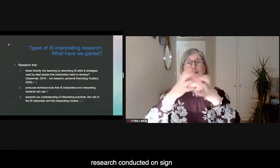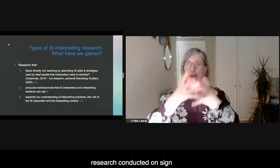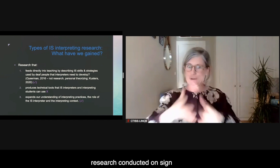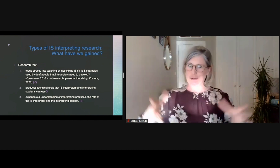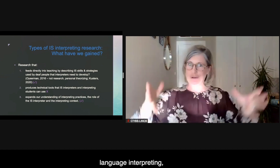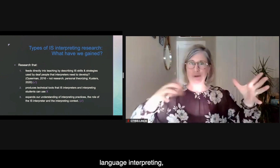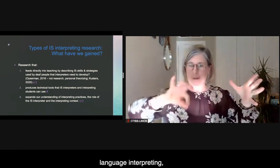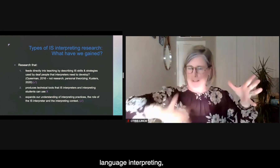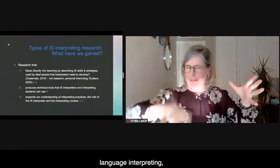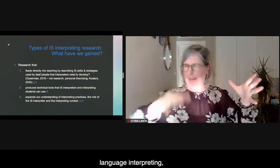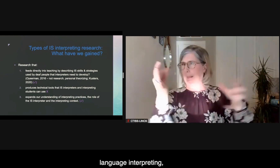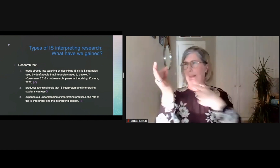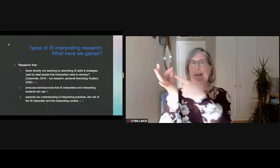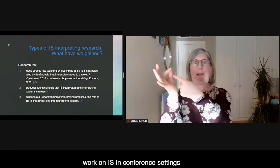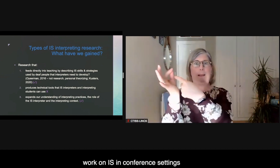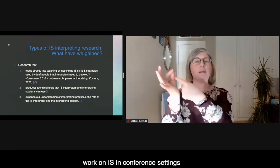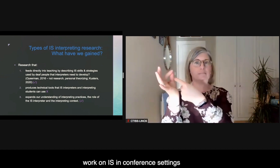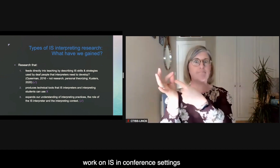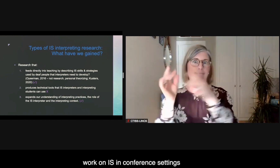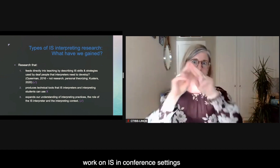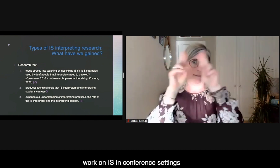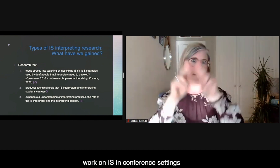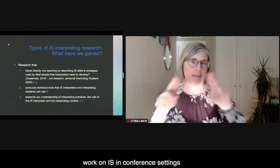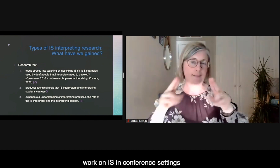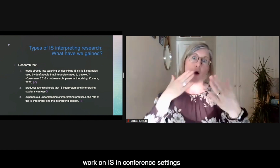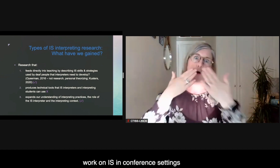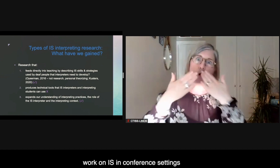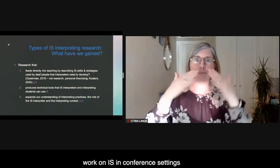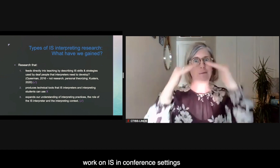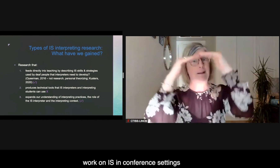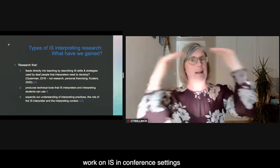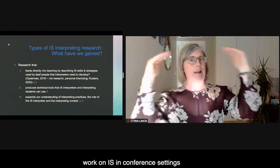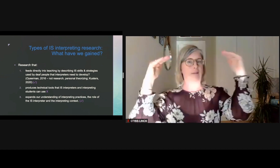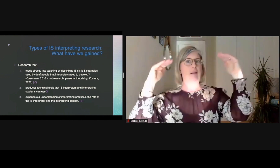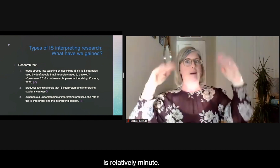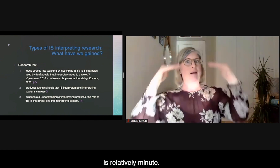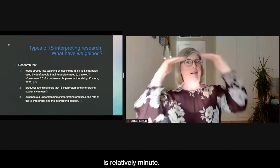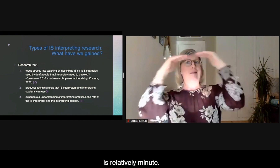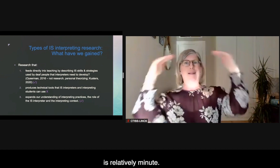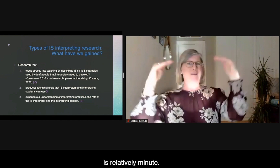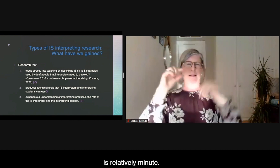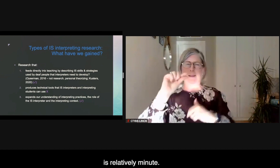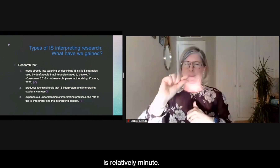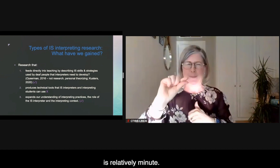on sign language interpreting, work on IS conference settings is relatively minute.